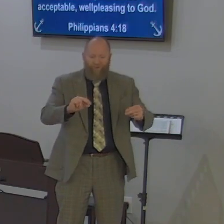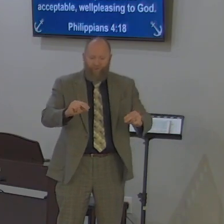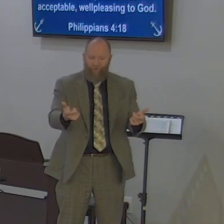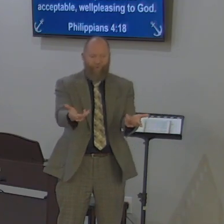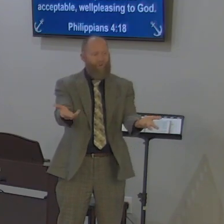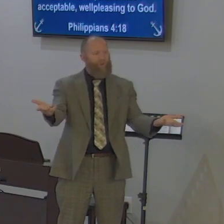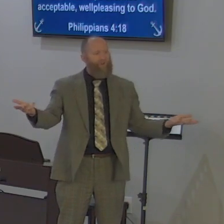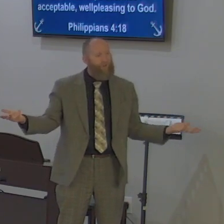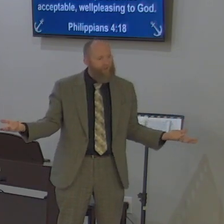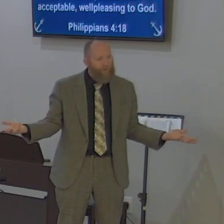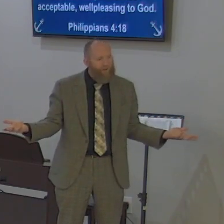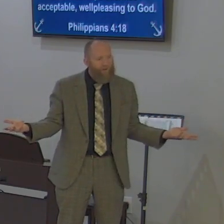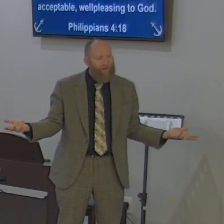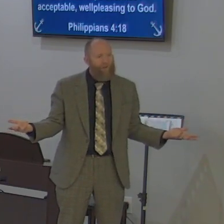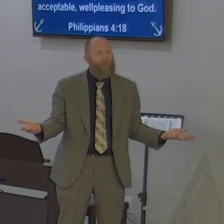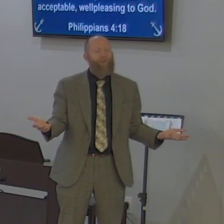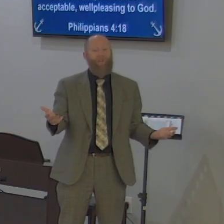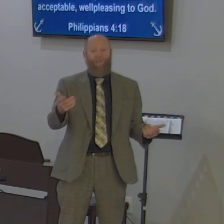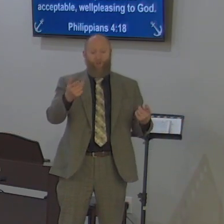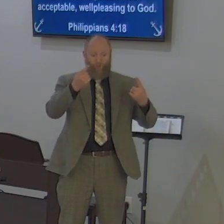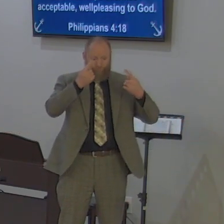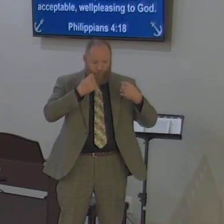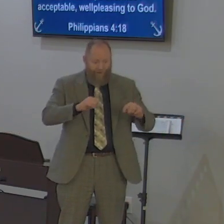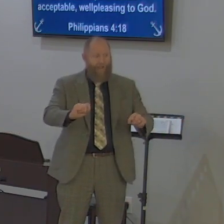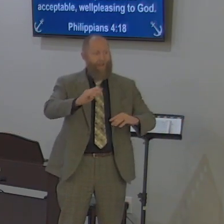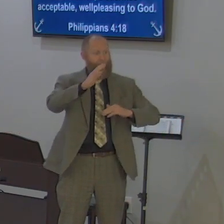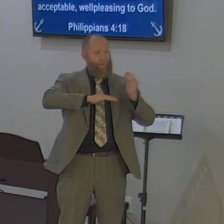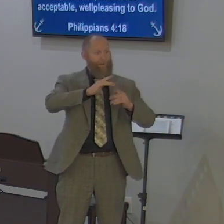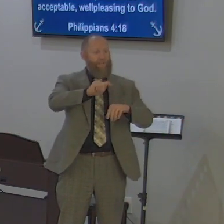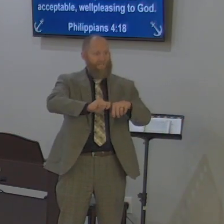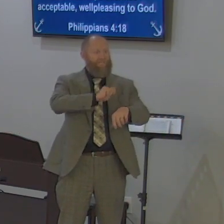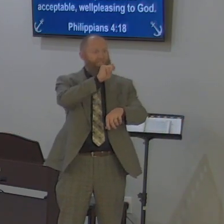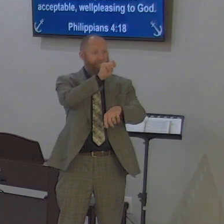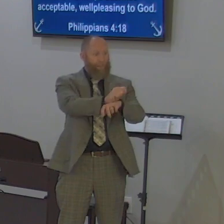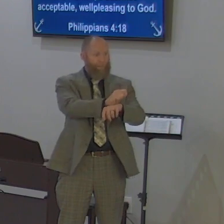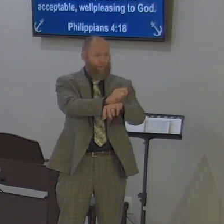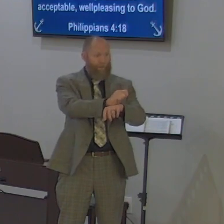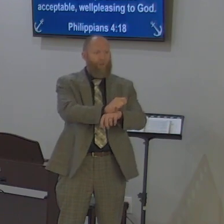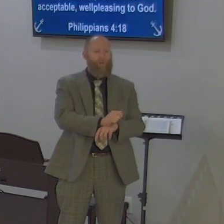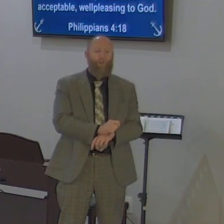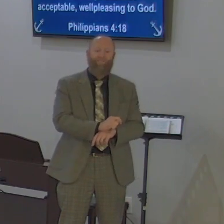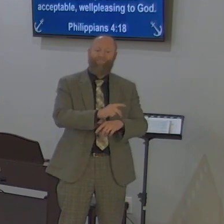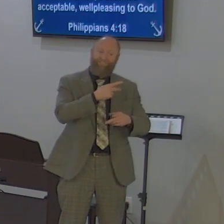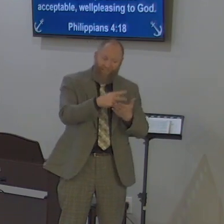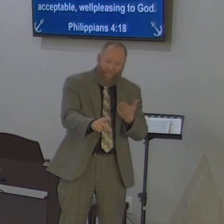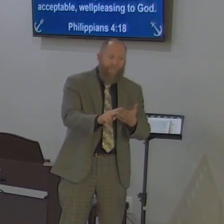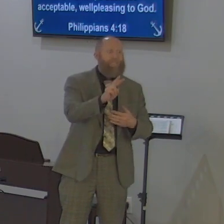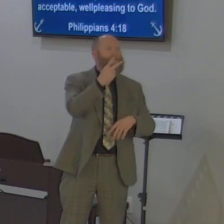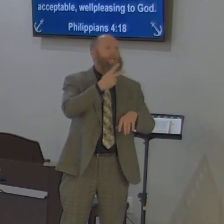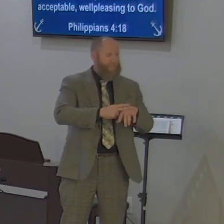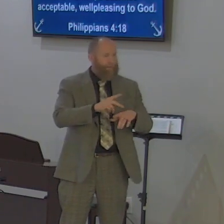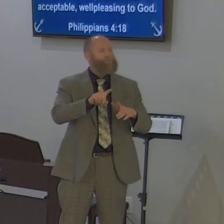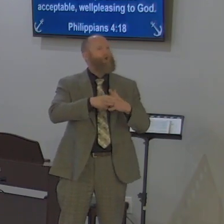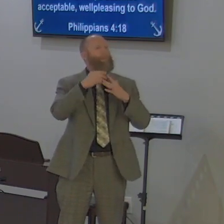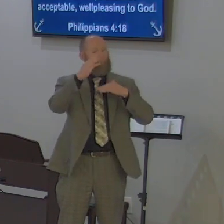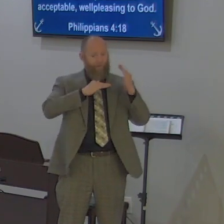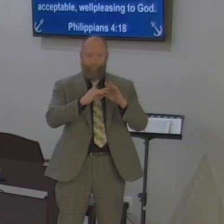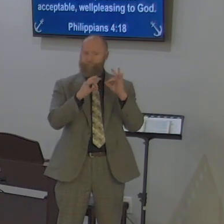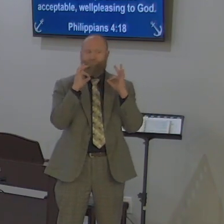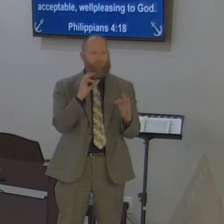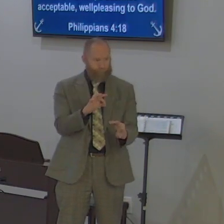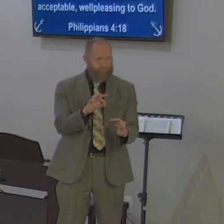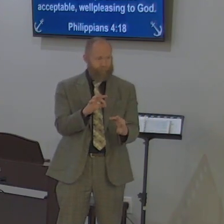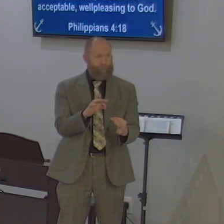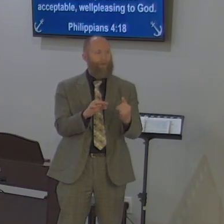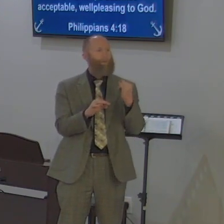temple. In fact, the temple that was rebuilt, the second temple was built by the time that Nehemiah goes back, and yet the people